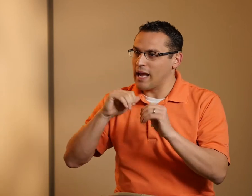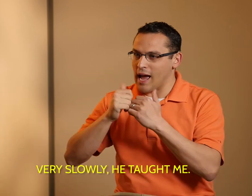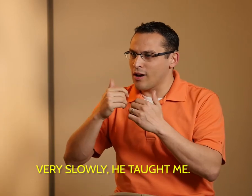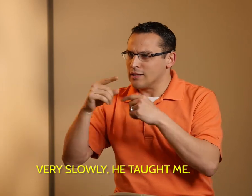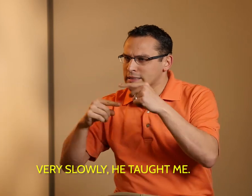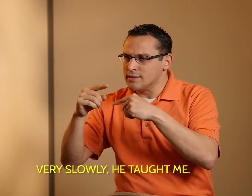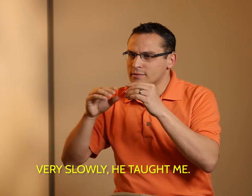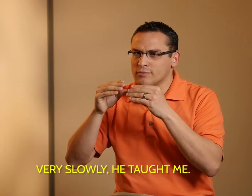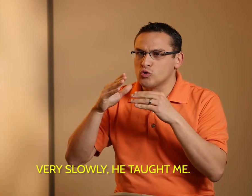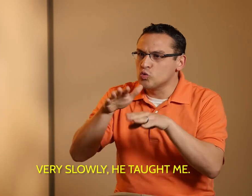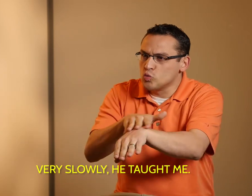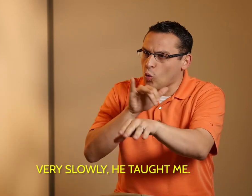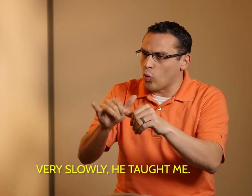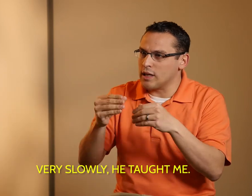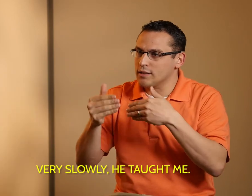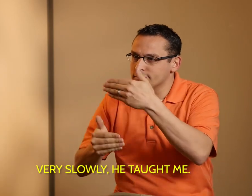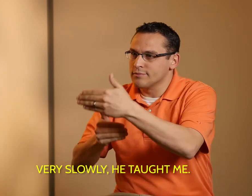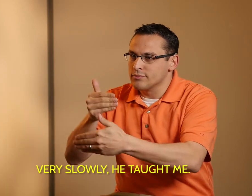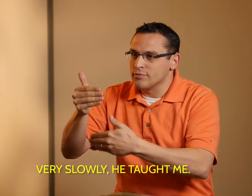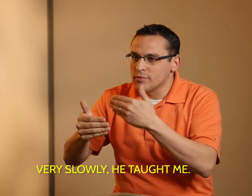Very slowly, he taught me.